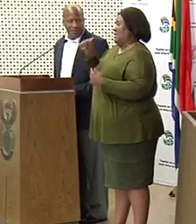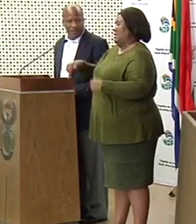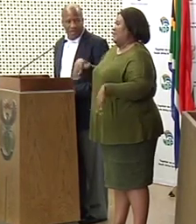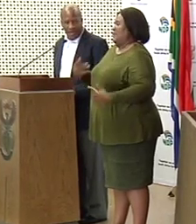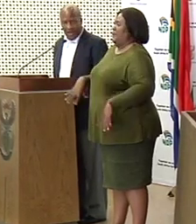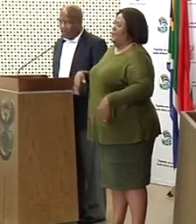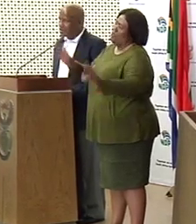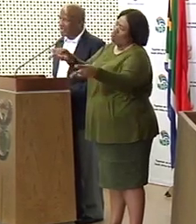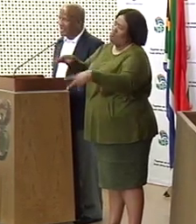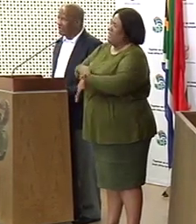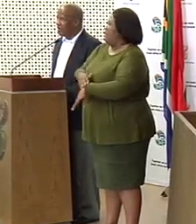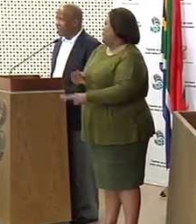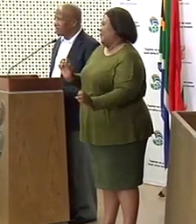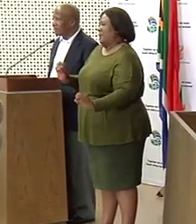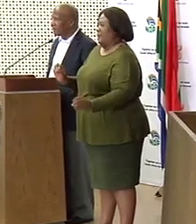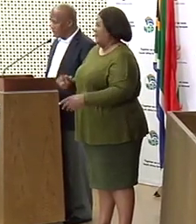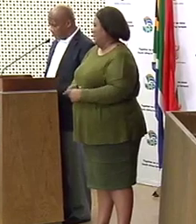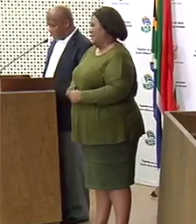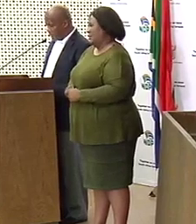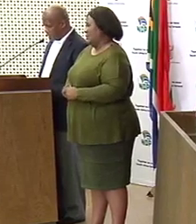times, totally abnormal.